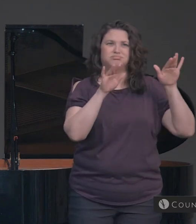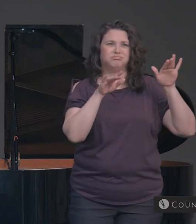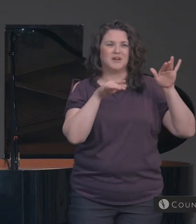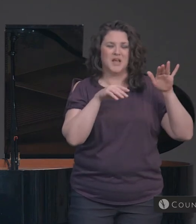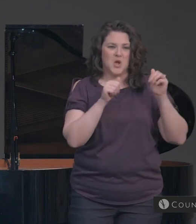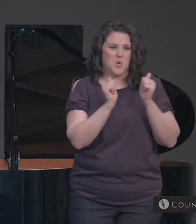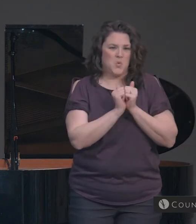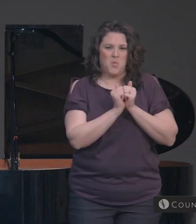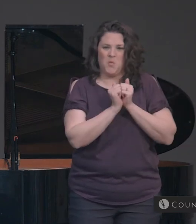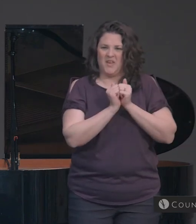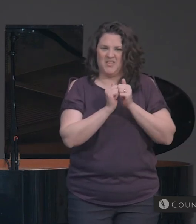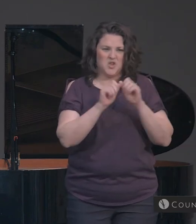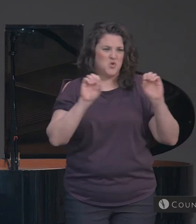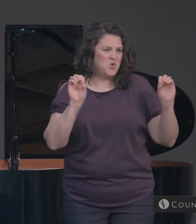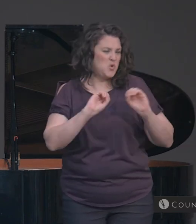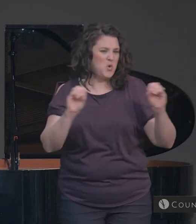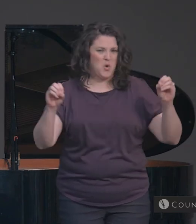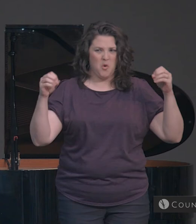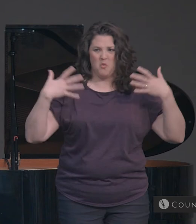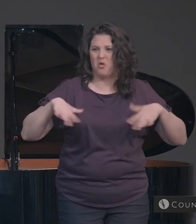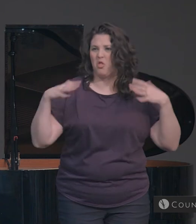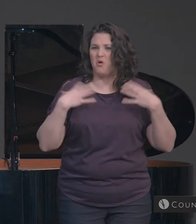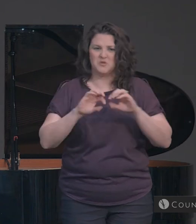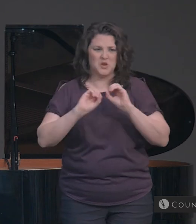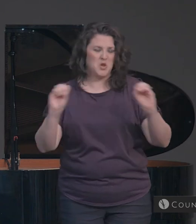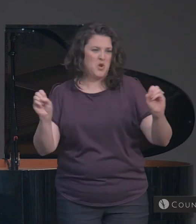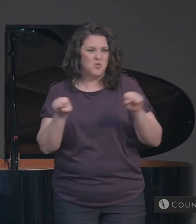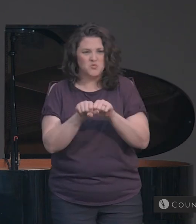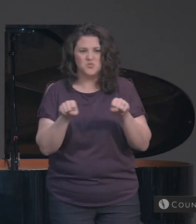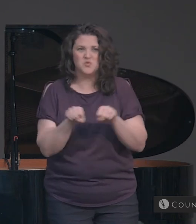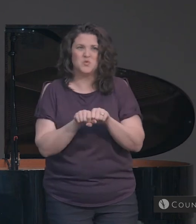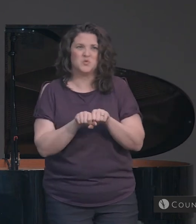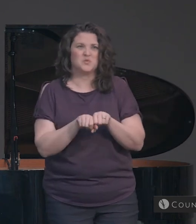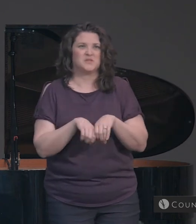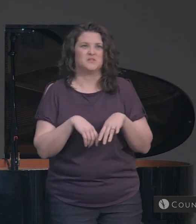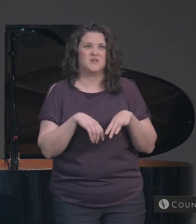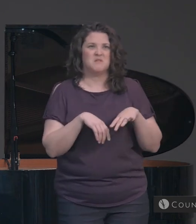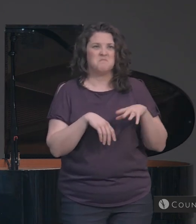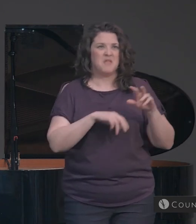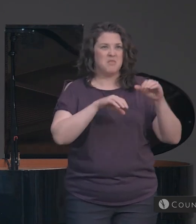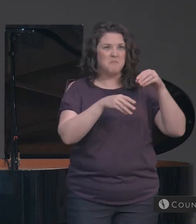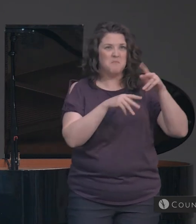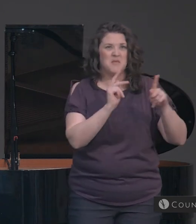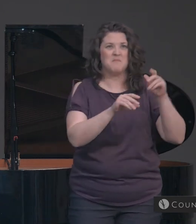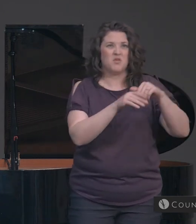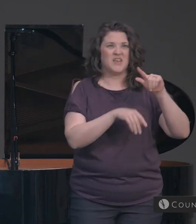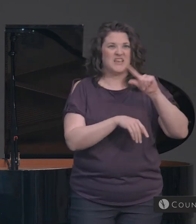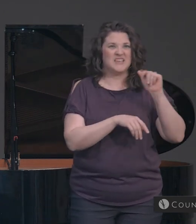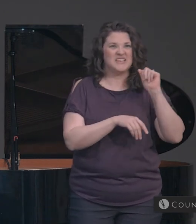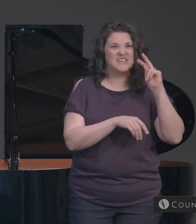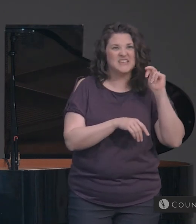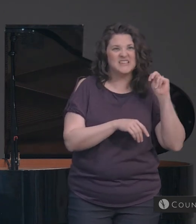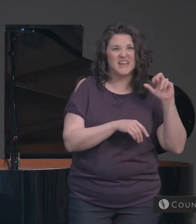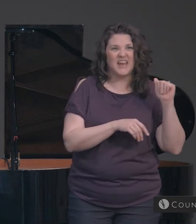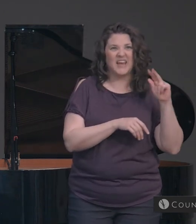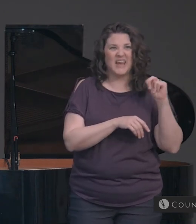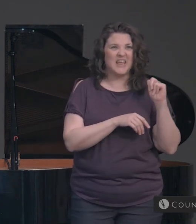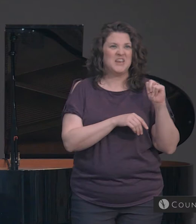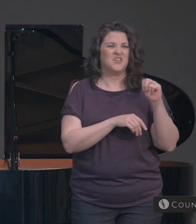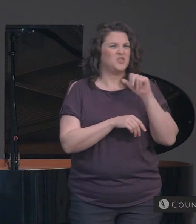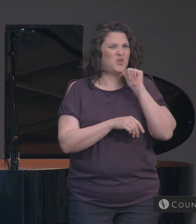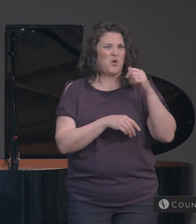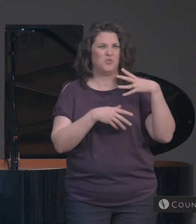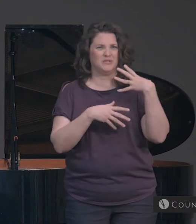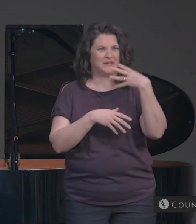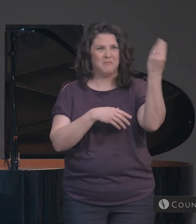The inhabitants of Zaanan, do not come out. The lamentation of Beth Ezel